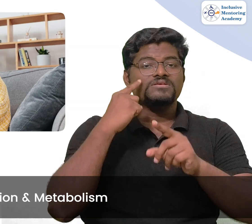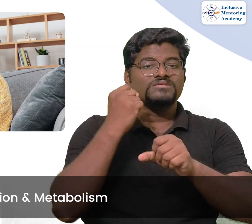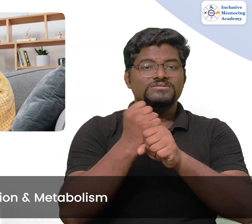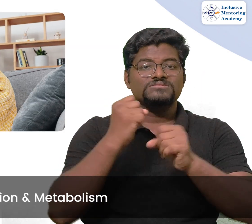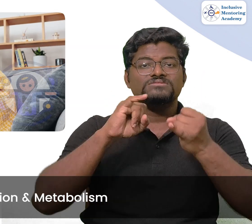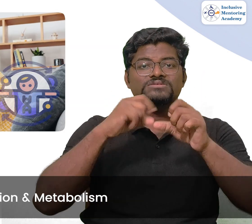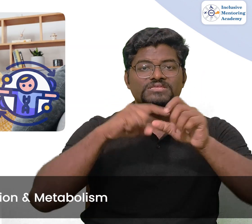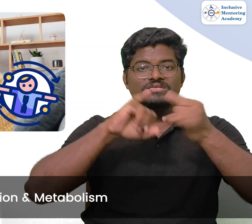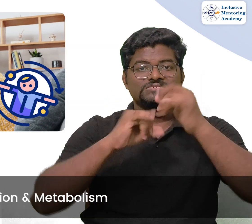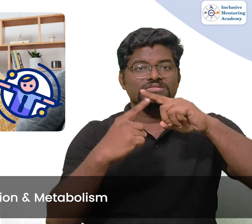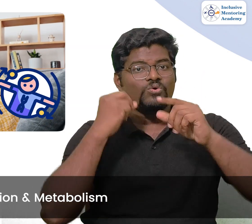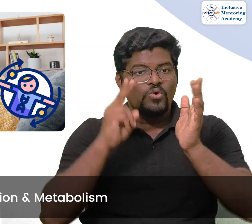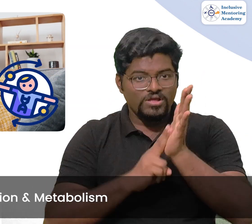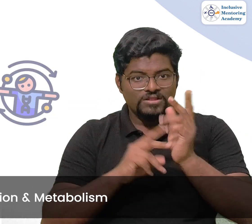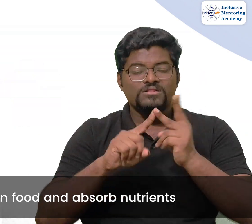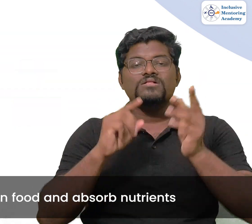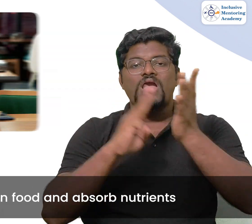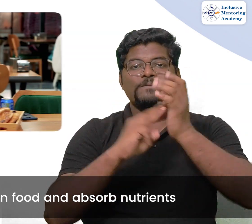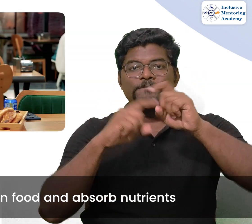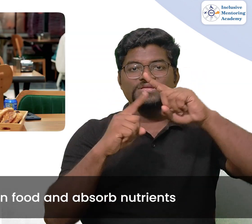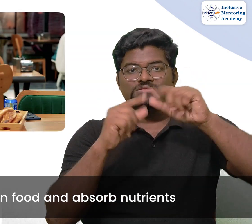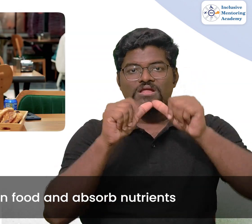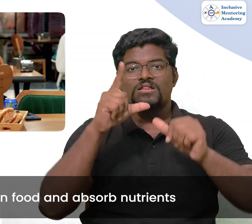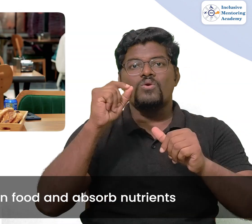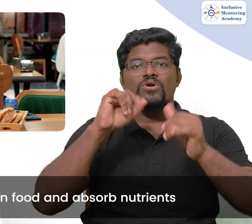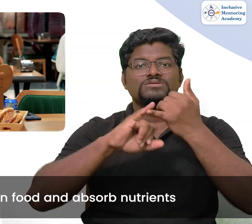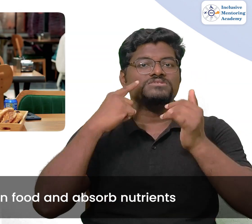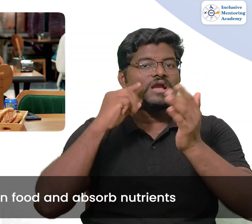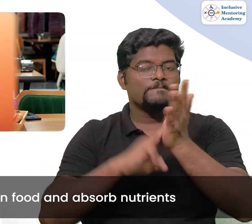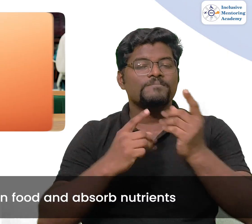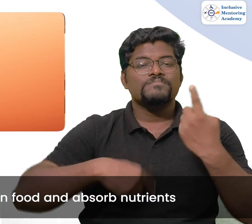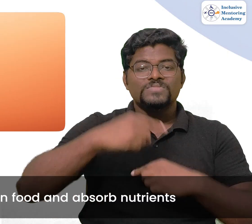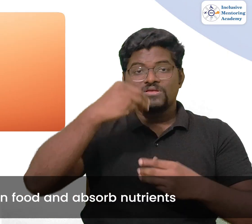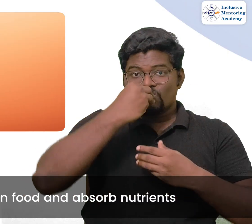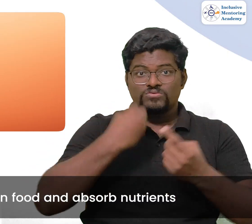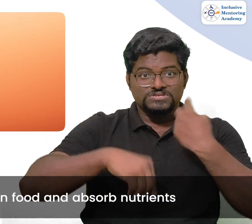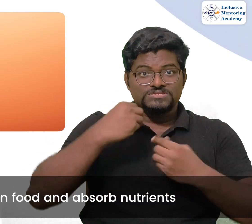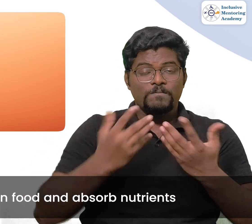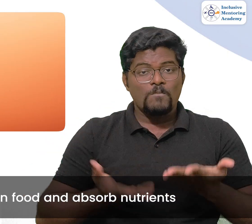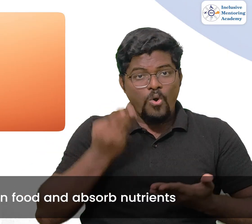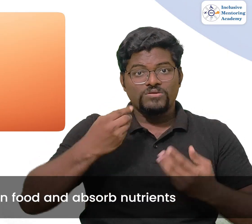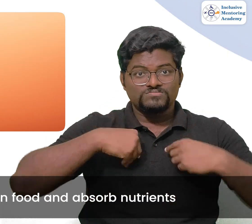Digestion and metabolism. Helps break down food and absorb nutrients.